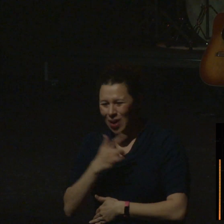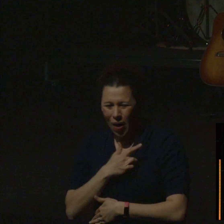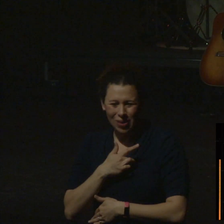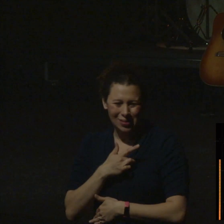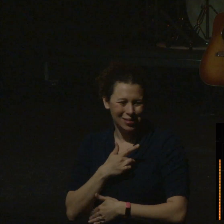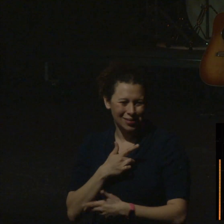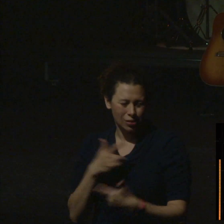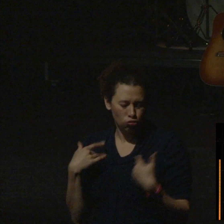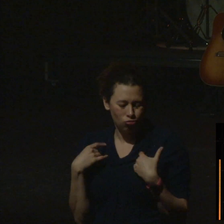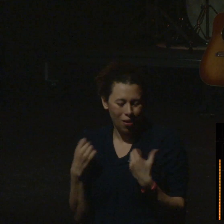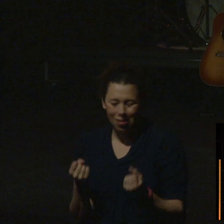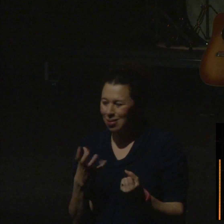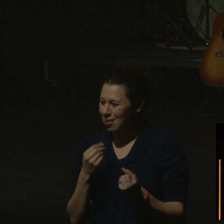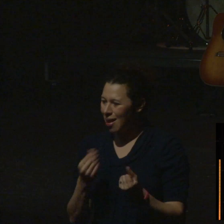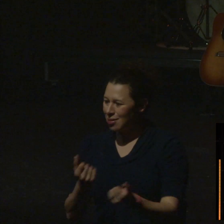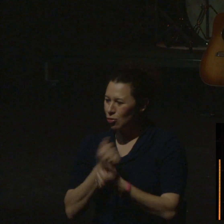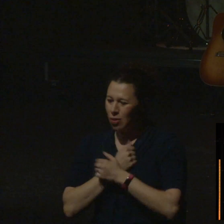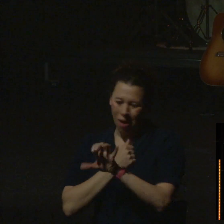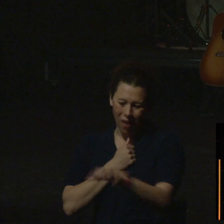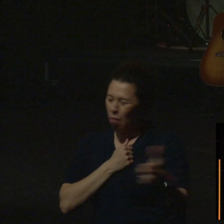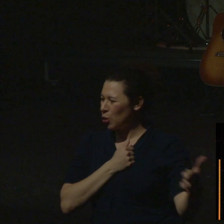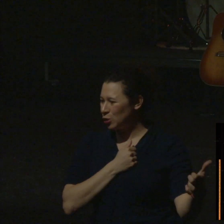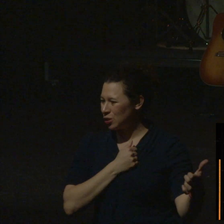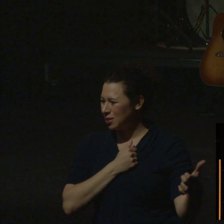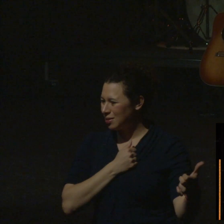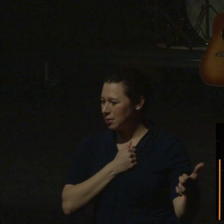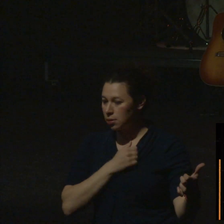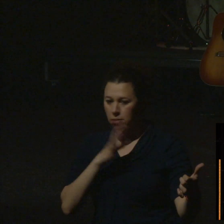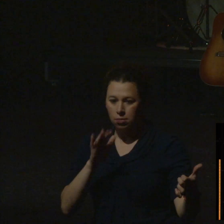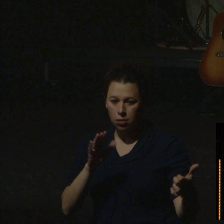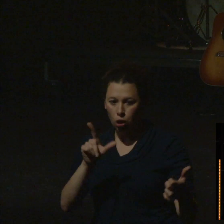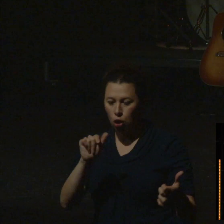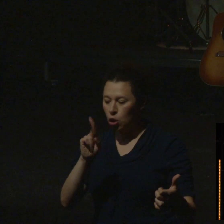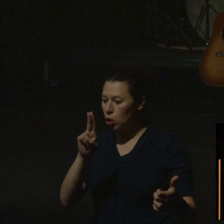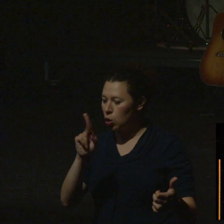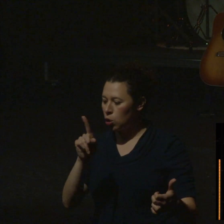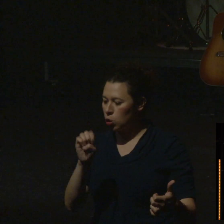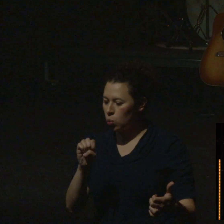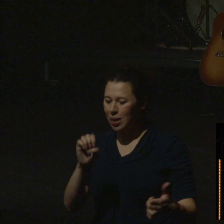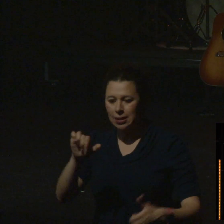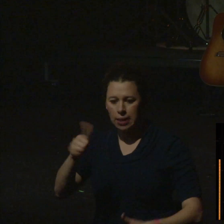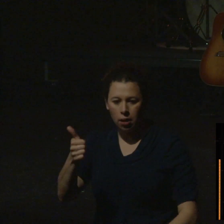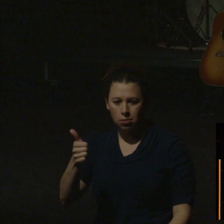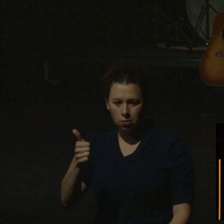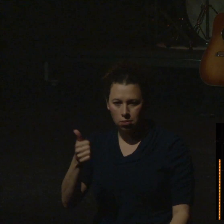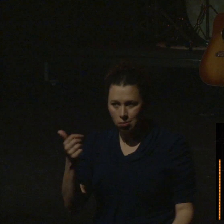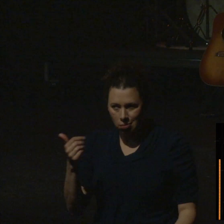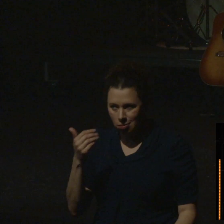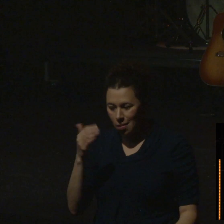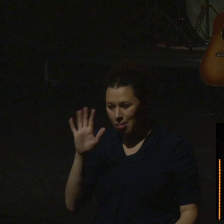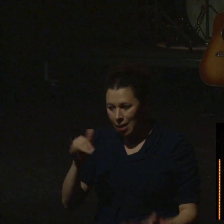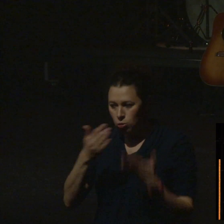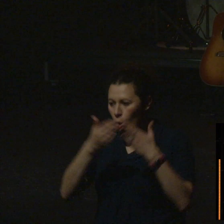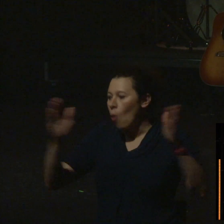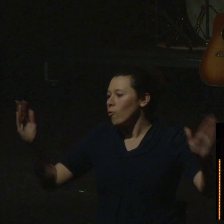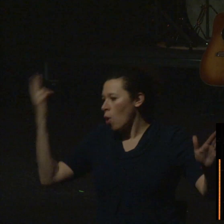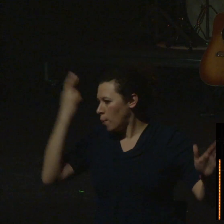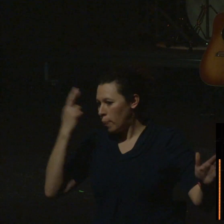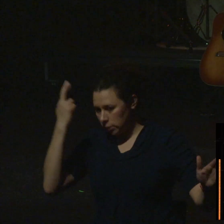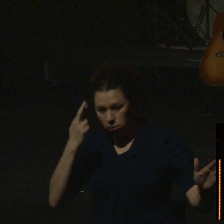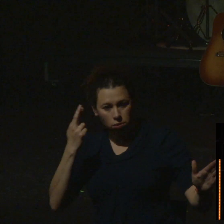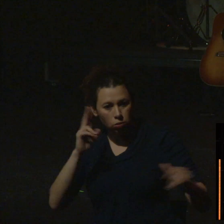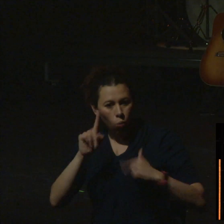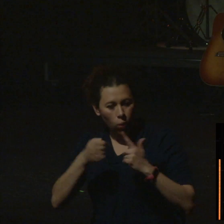ourselves. Over in Luke 10. That is the overall purpose of what you and I are supposed to be doing when we come into